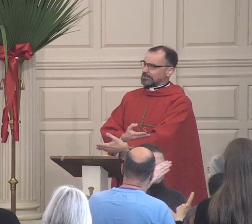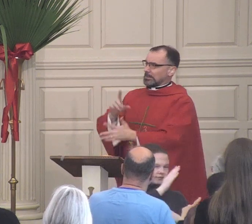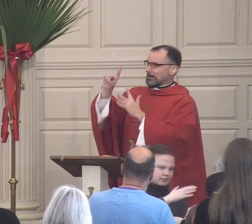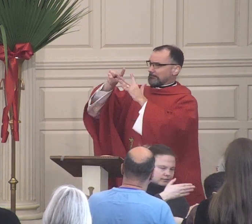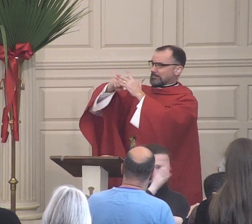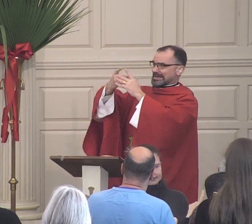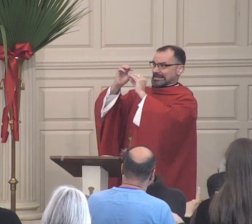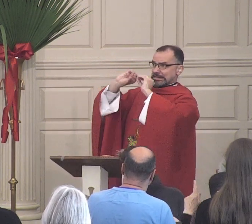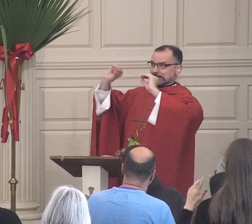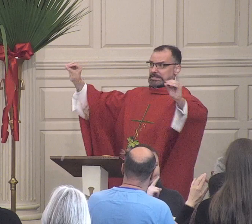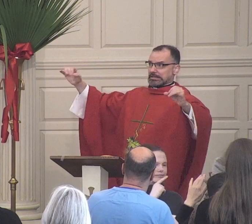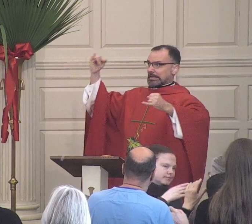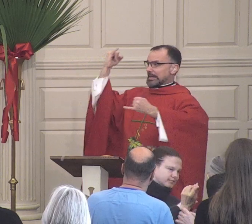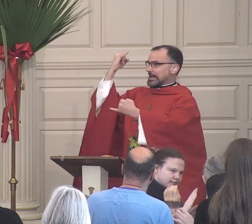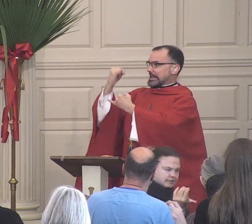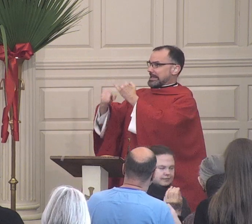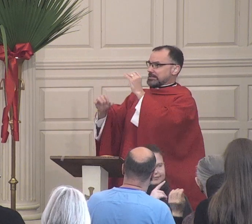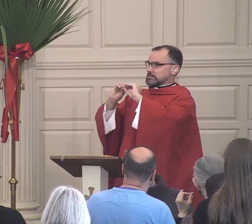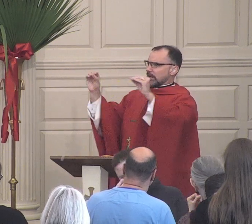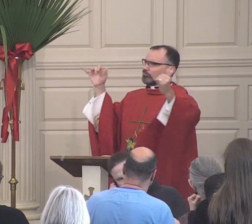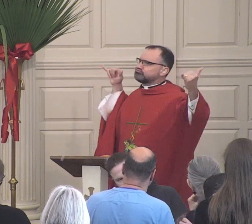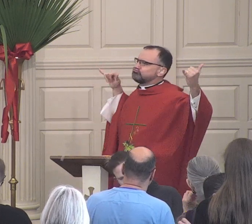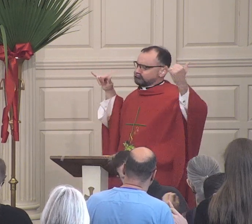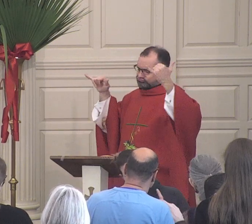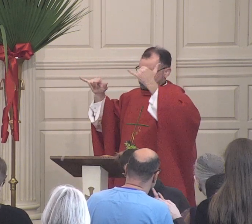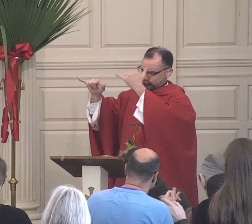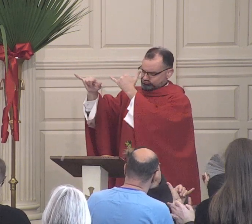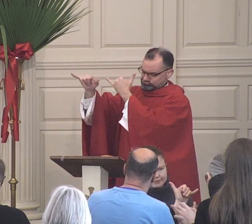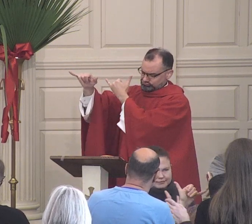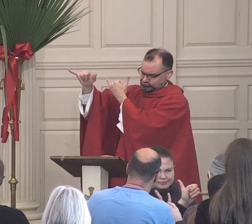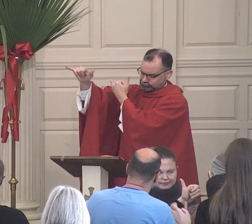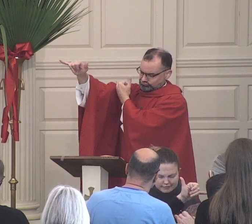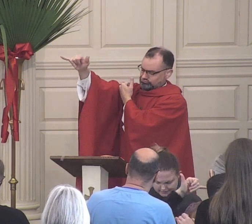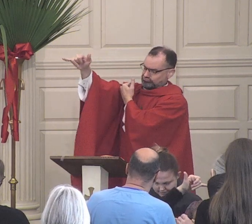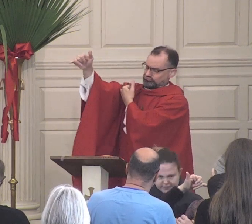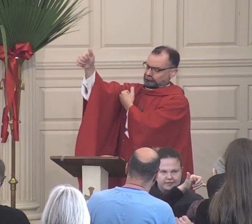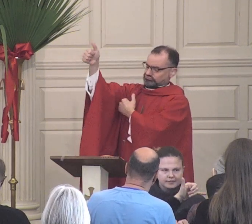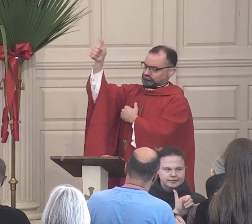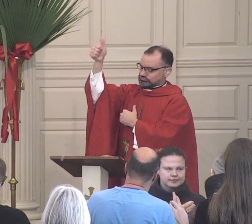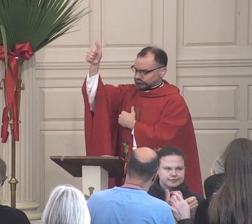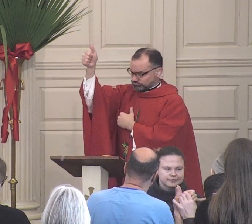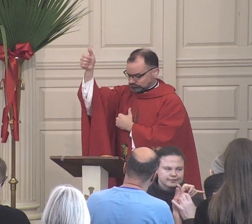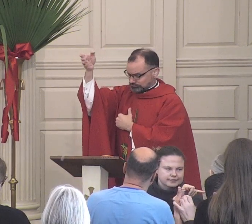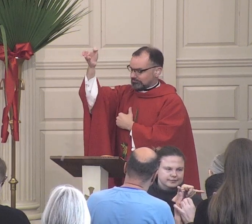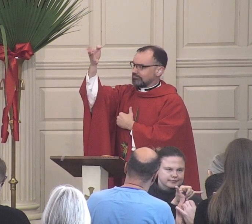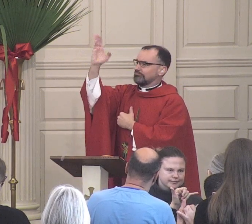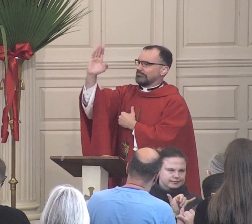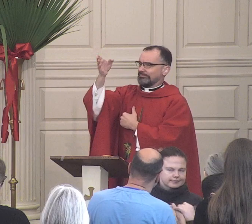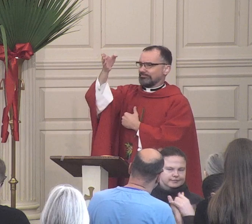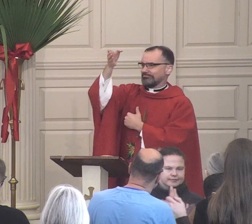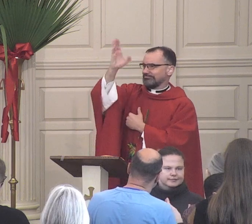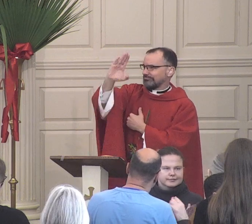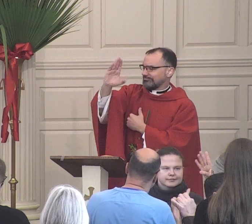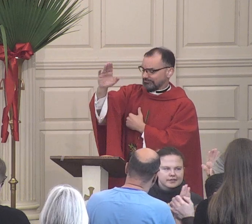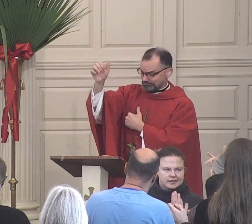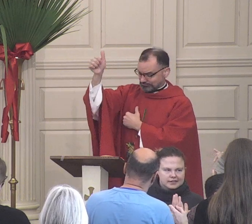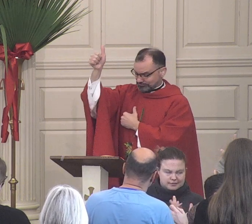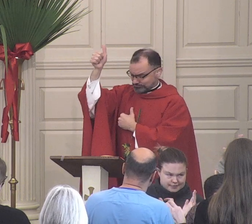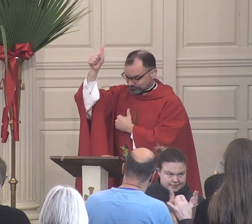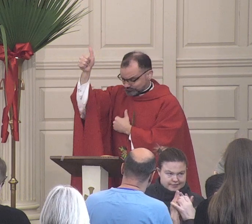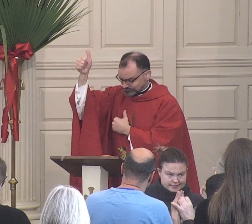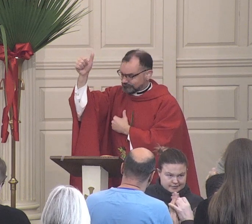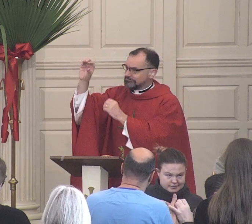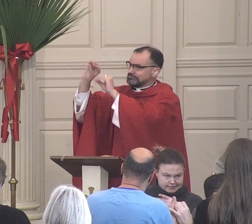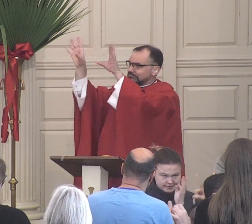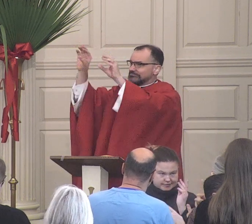before all ages, God from God, light from light, true God from true God, begotten, not